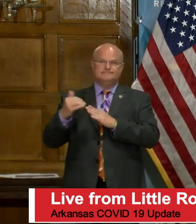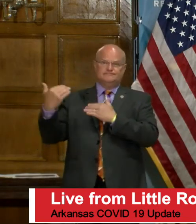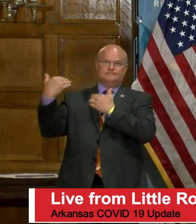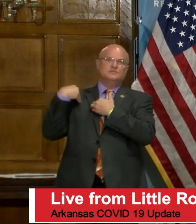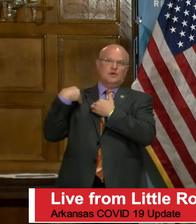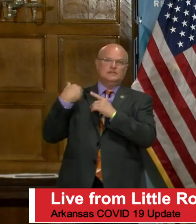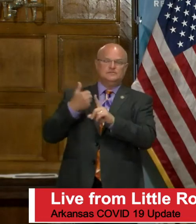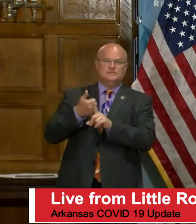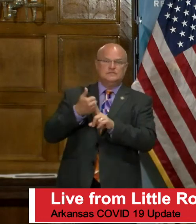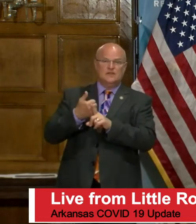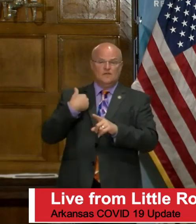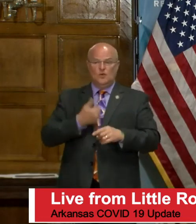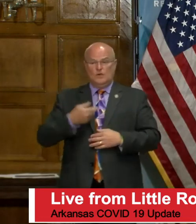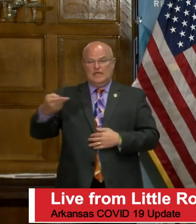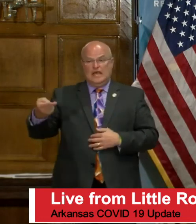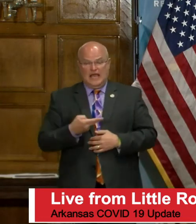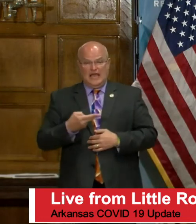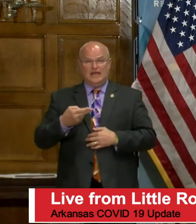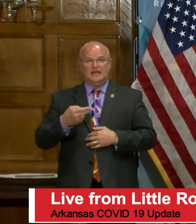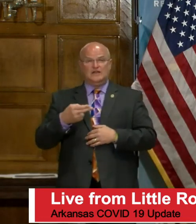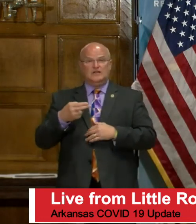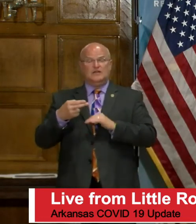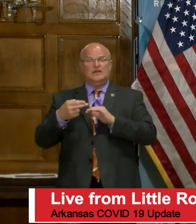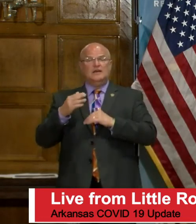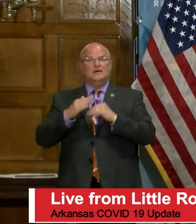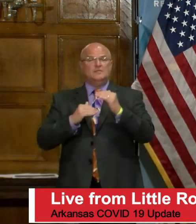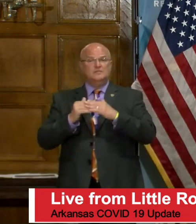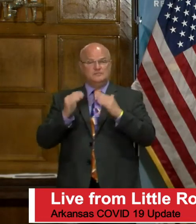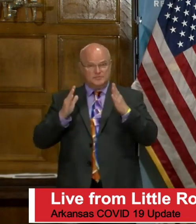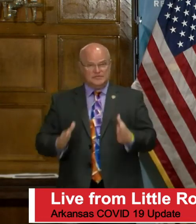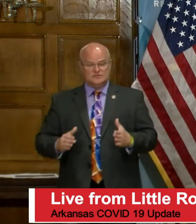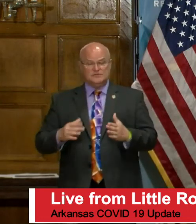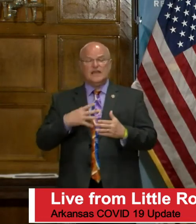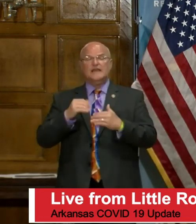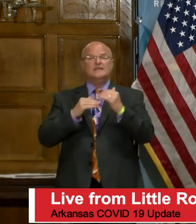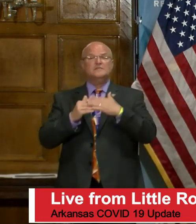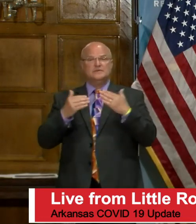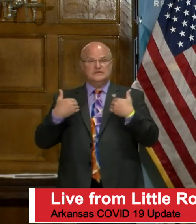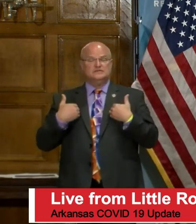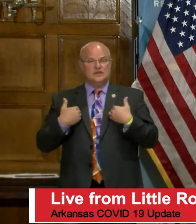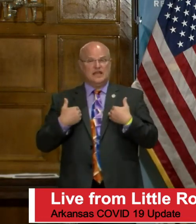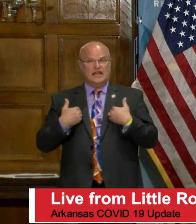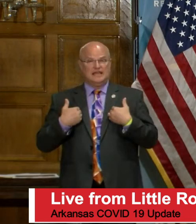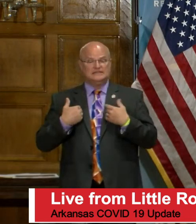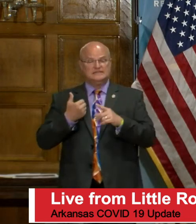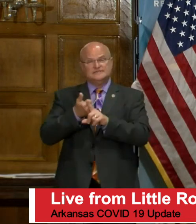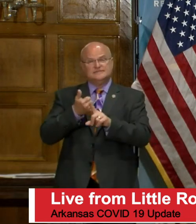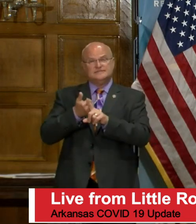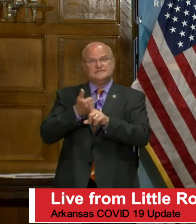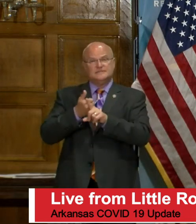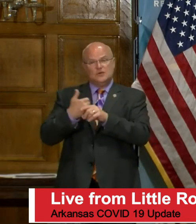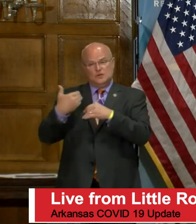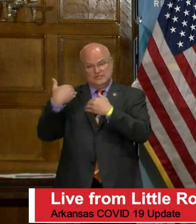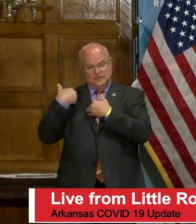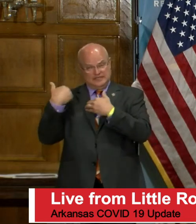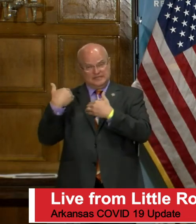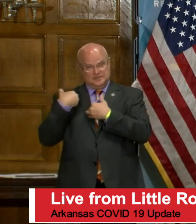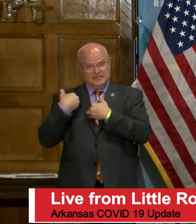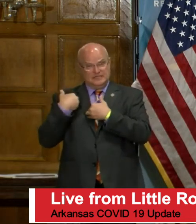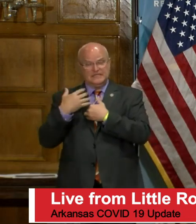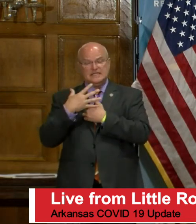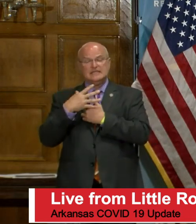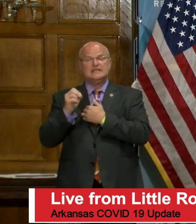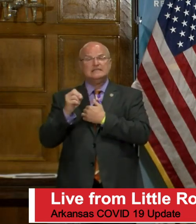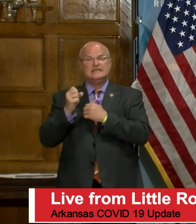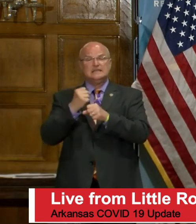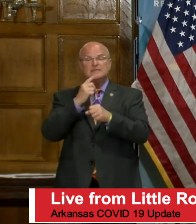one responsible, and we hire a contractor, and obviously the contractor has its responsibilities